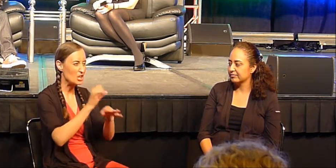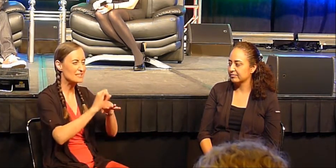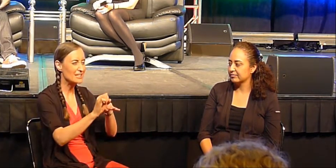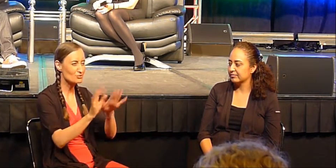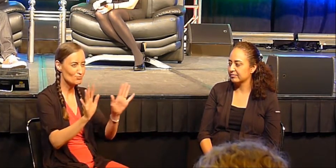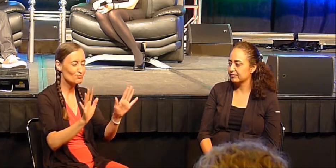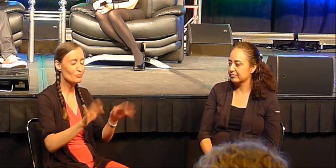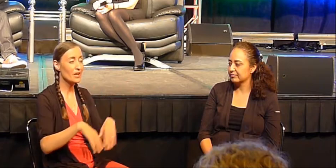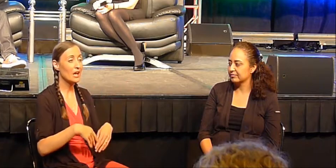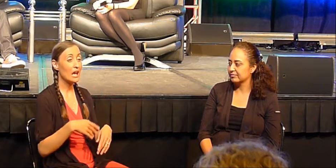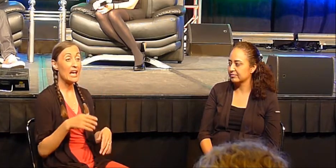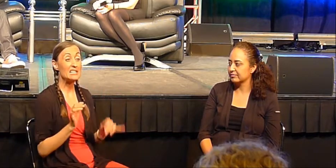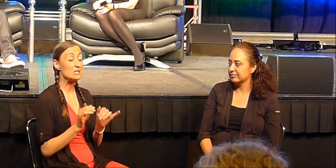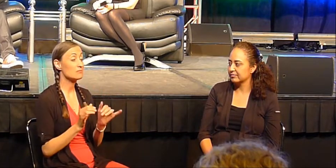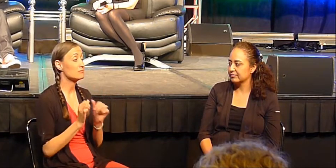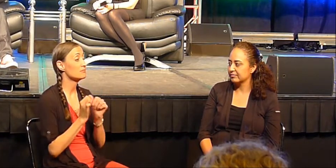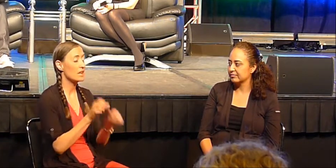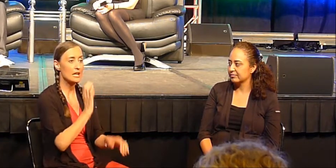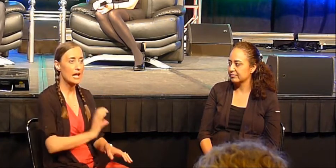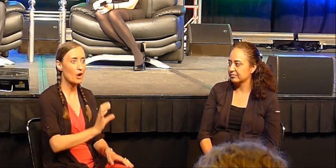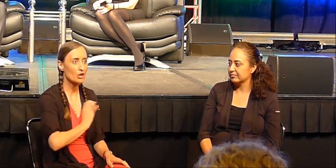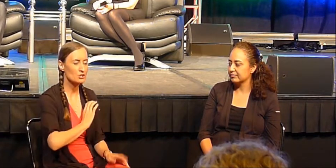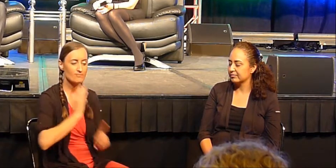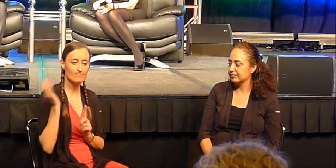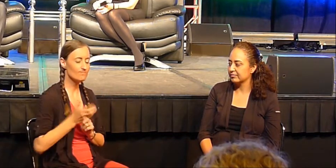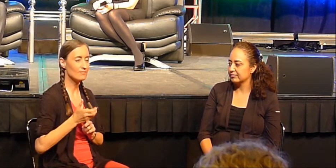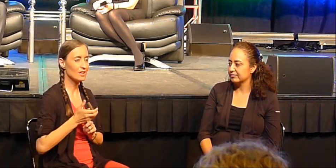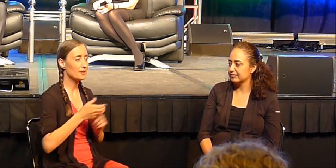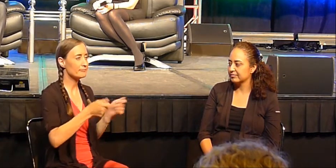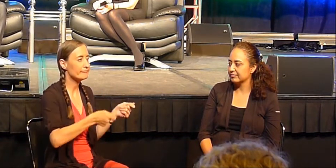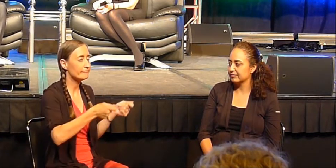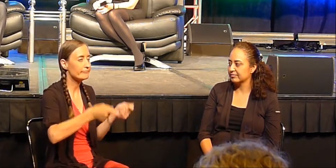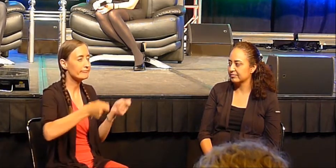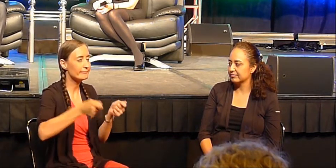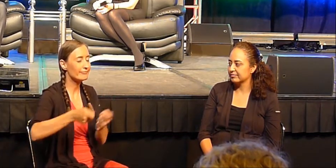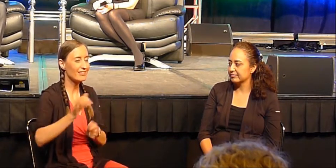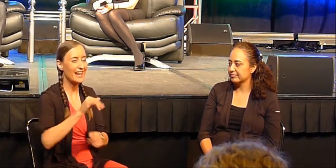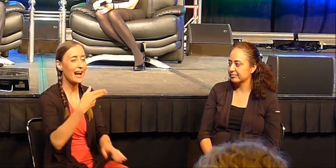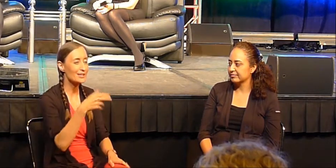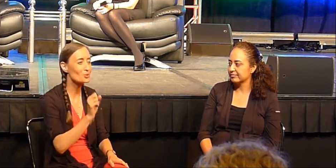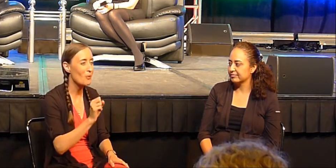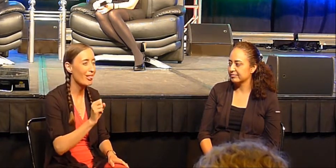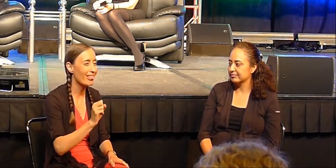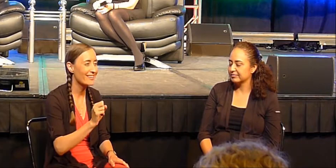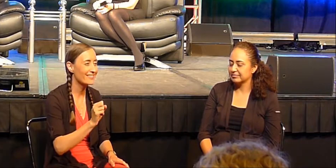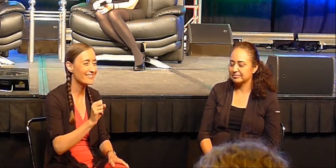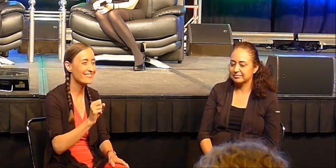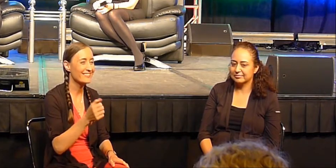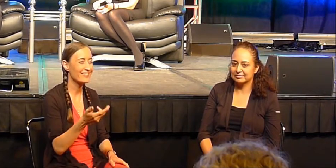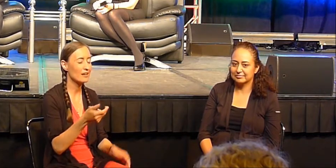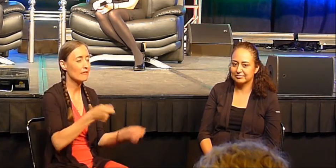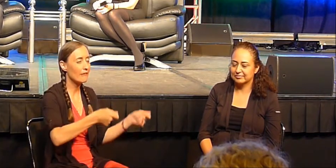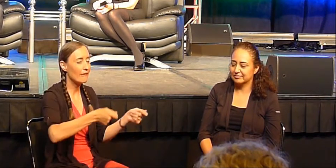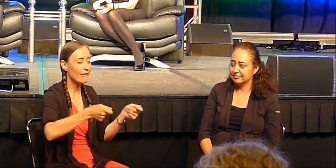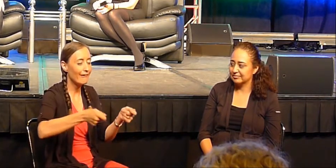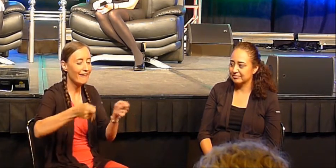working. And he stayed in character the whole time. He took a tray, it was just like a cafeteria in high school. He took a tray, and then he walked